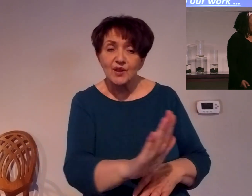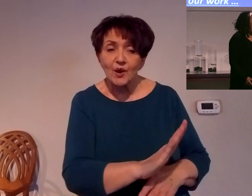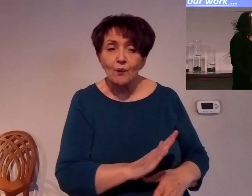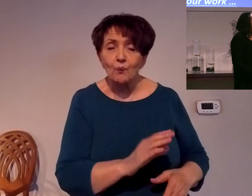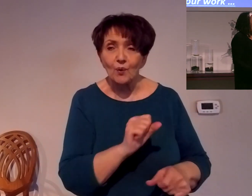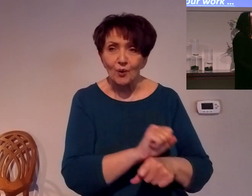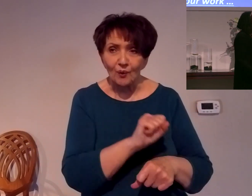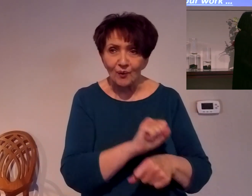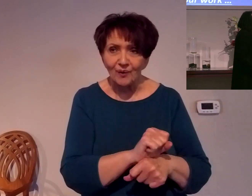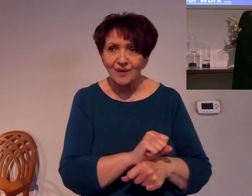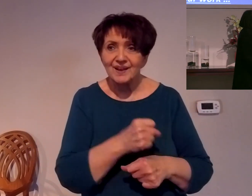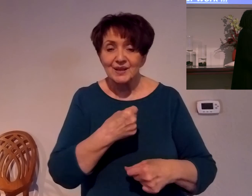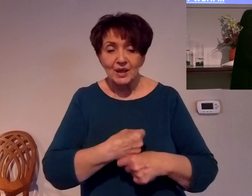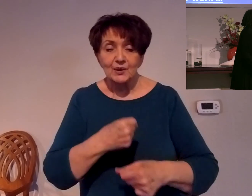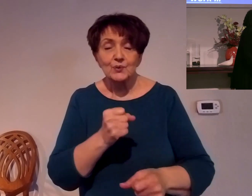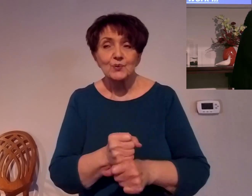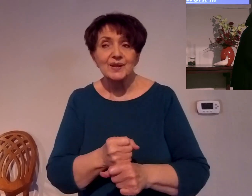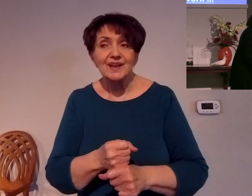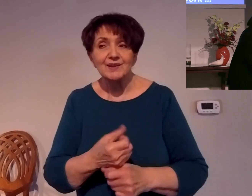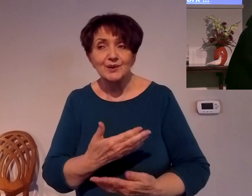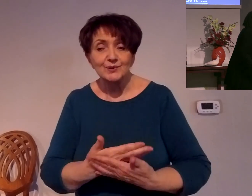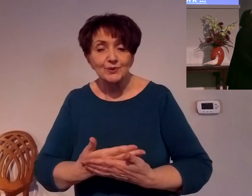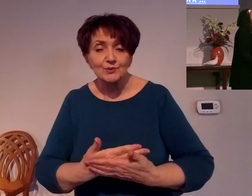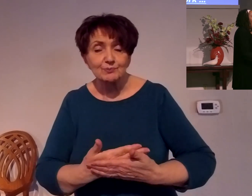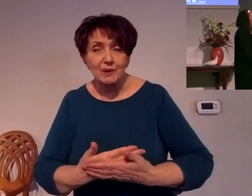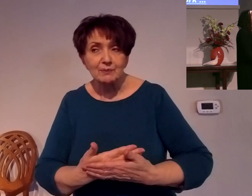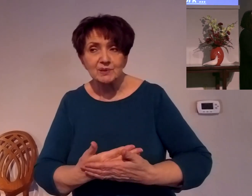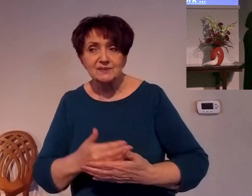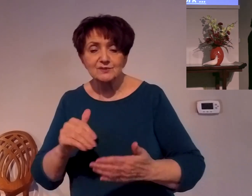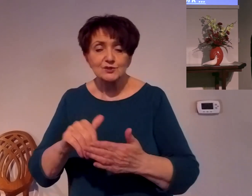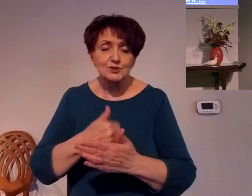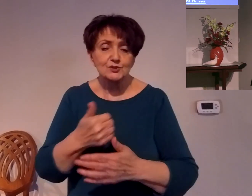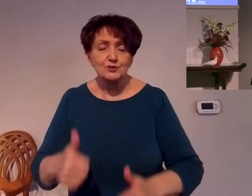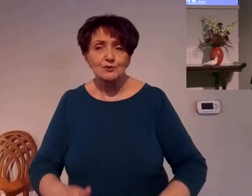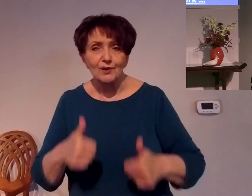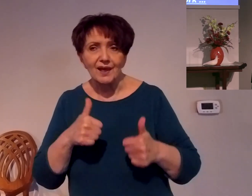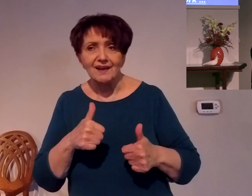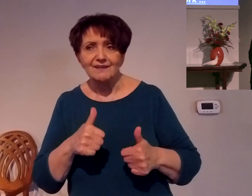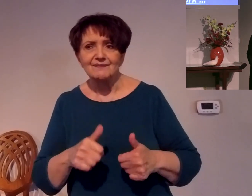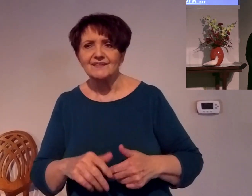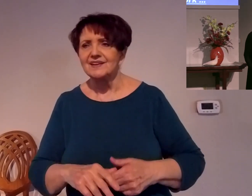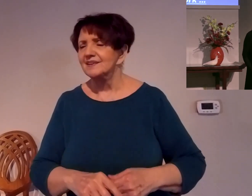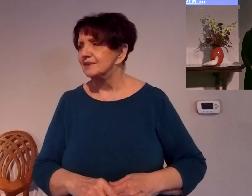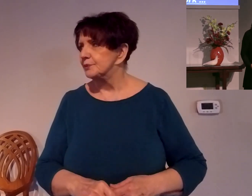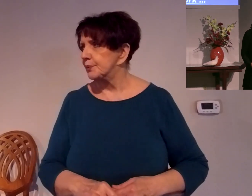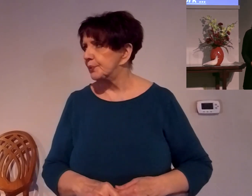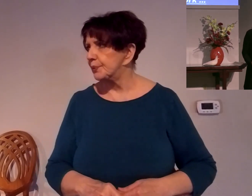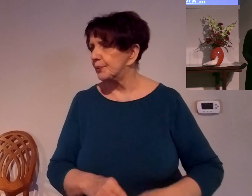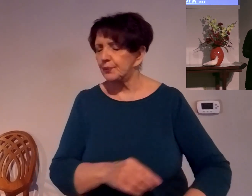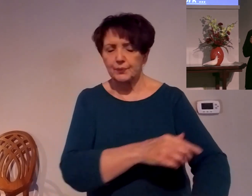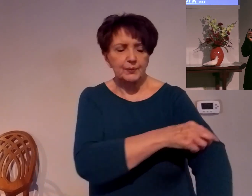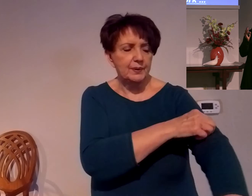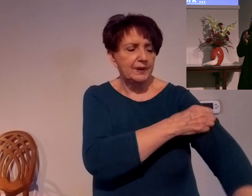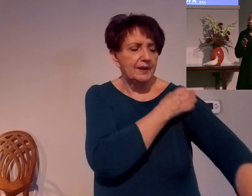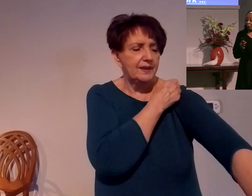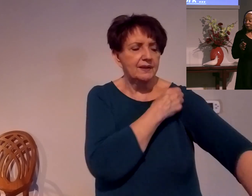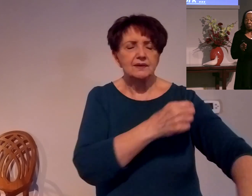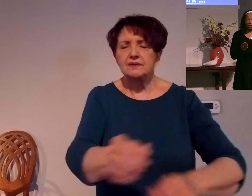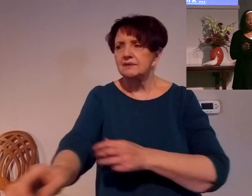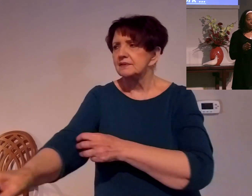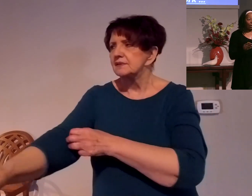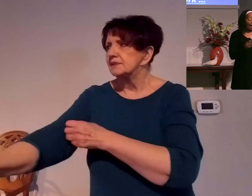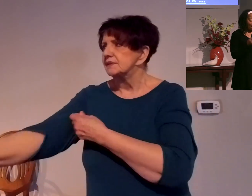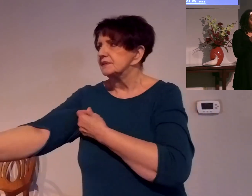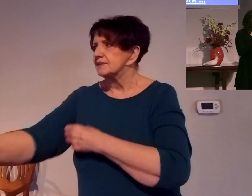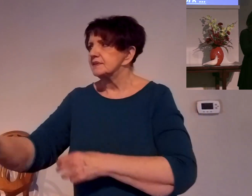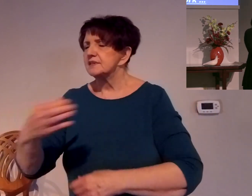in creating this new life, the opportunity for new life. The desire